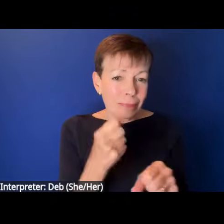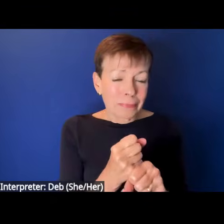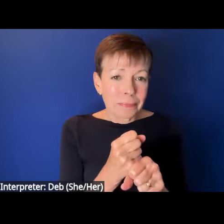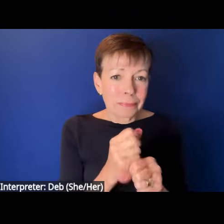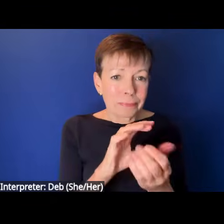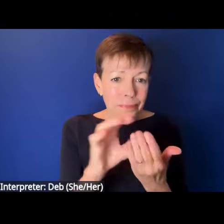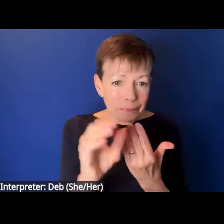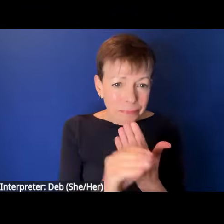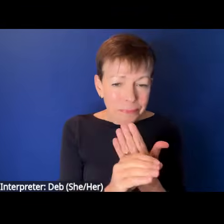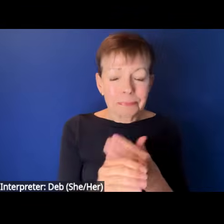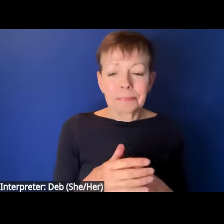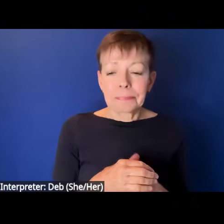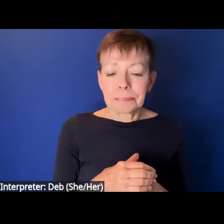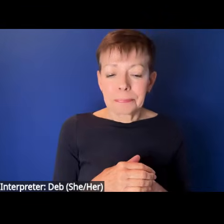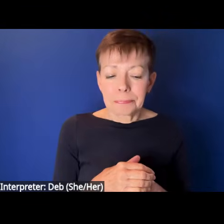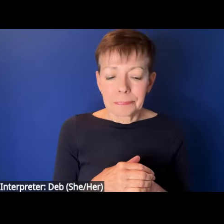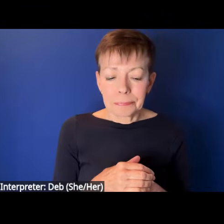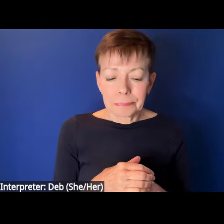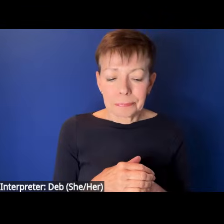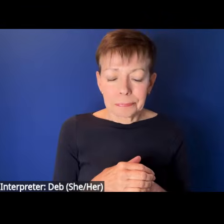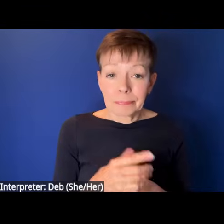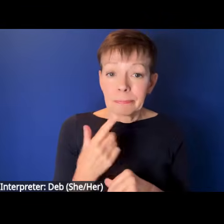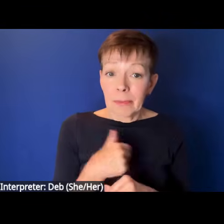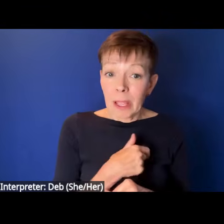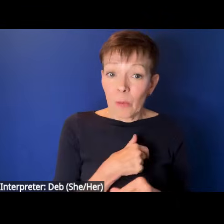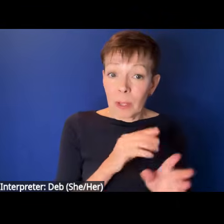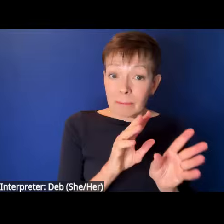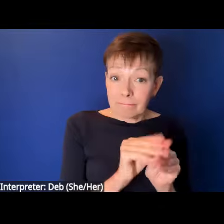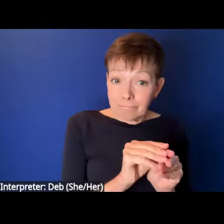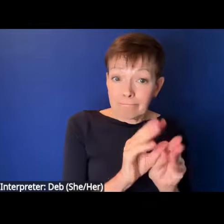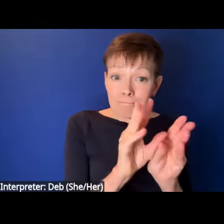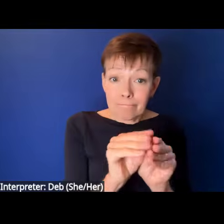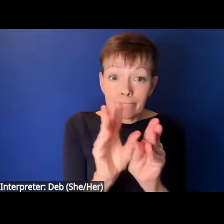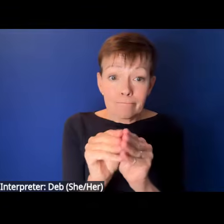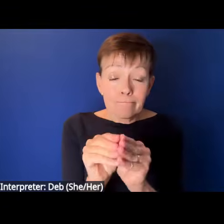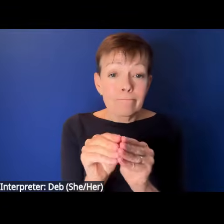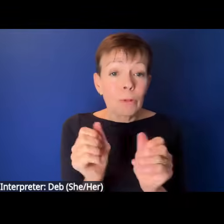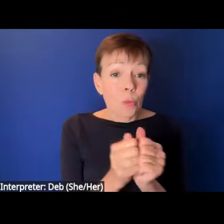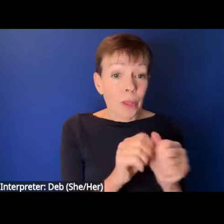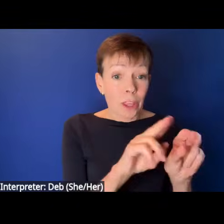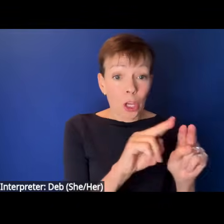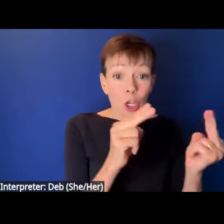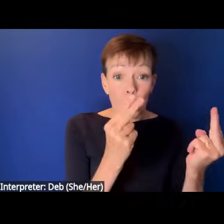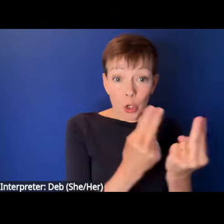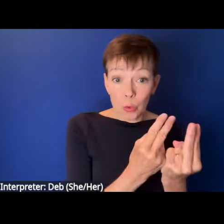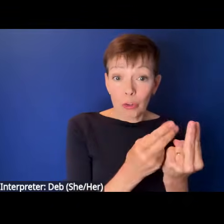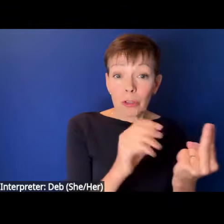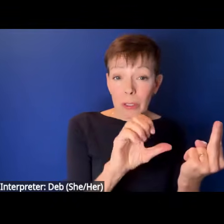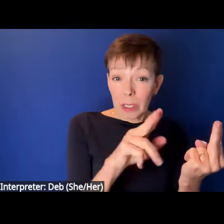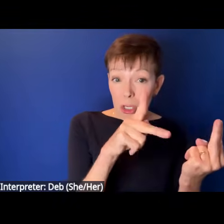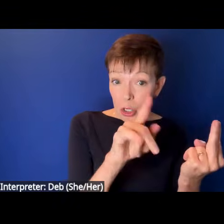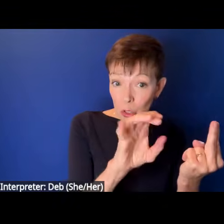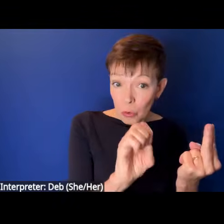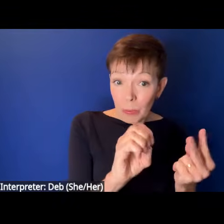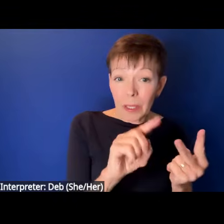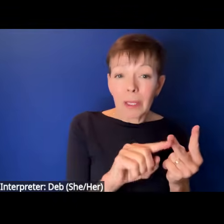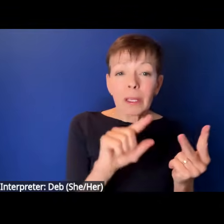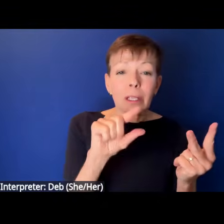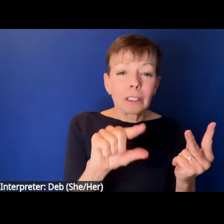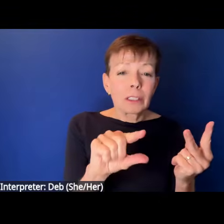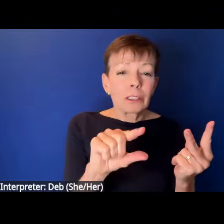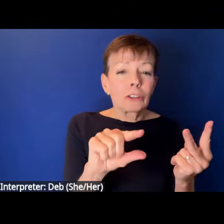through consultation with our partners, GP 9382-947, GPTA,